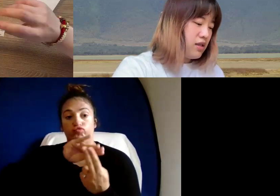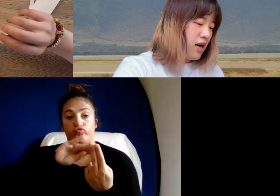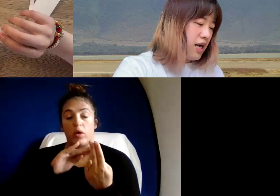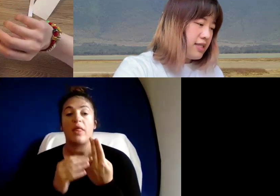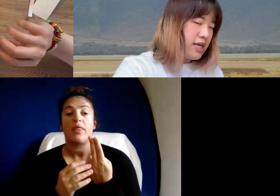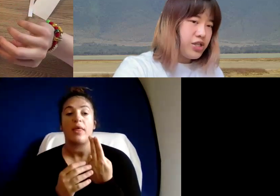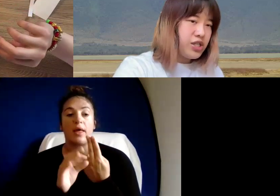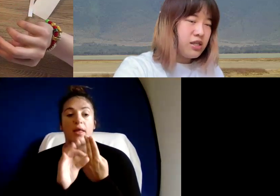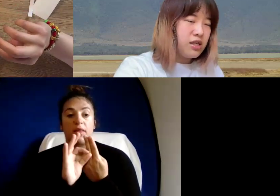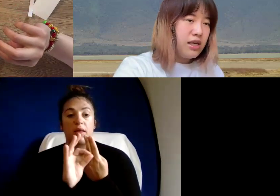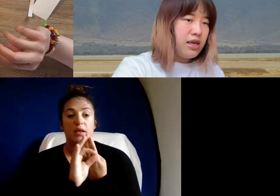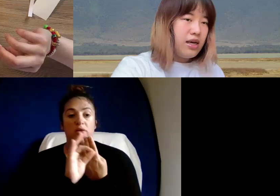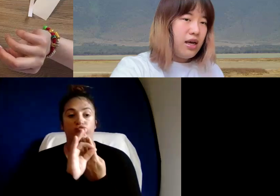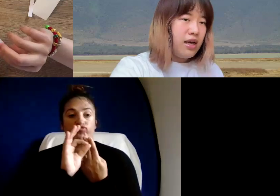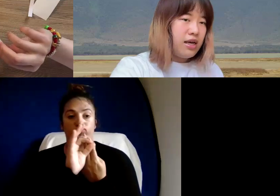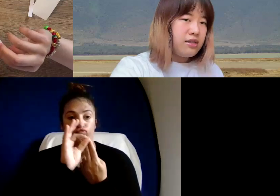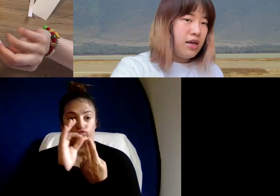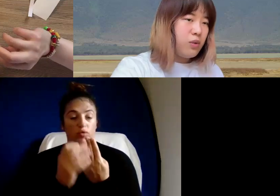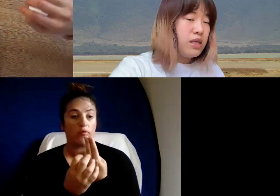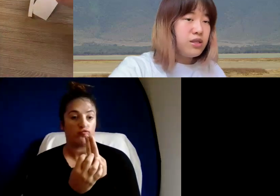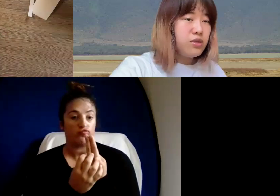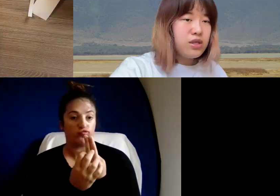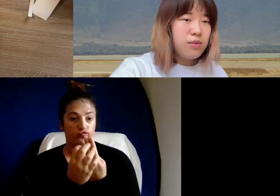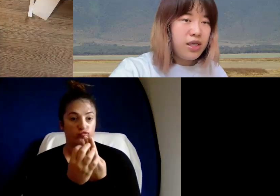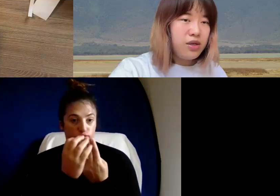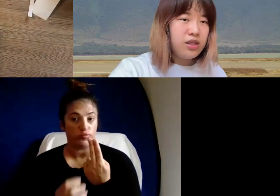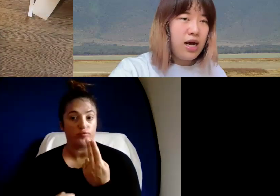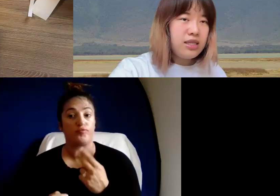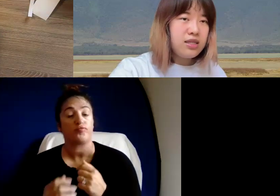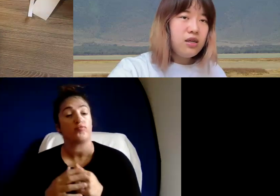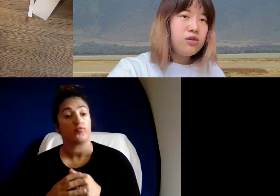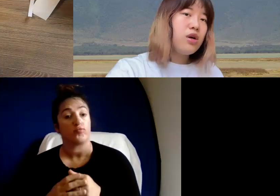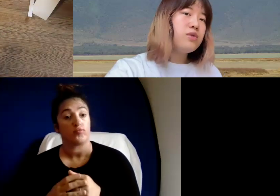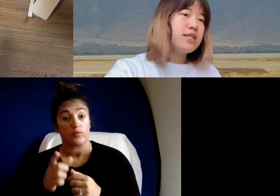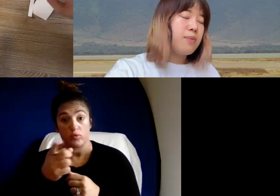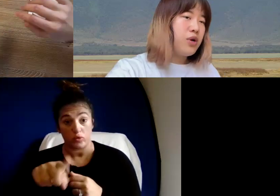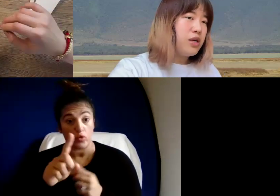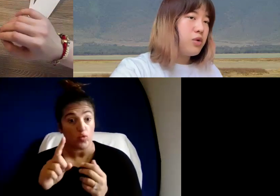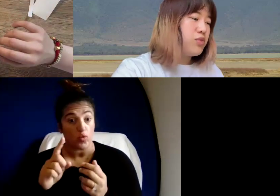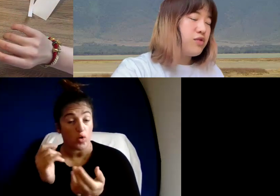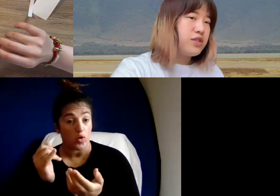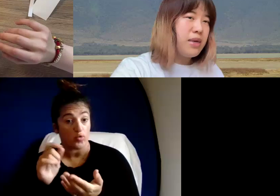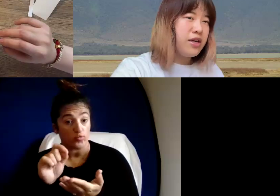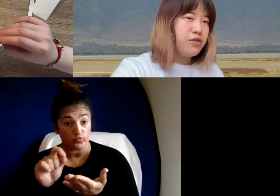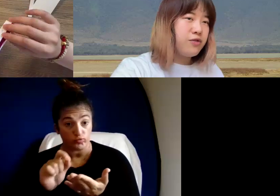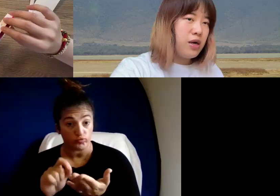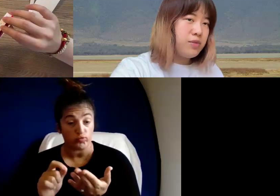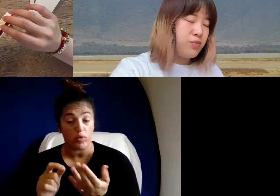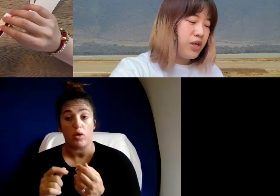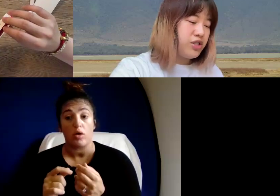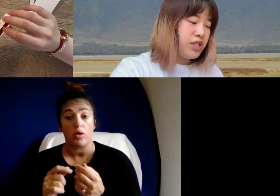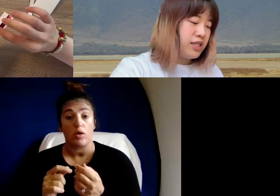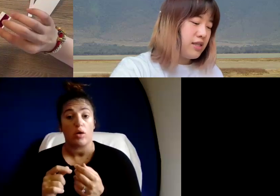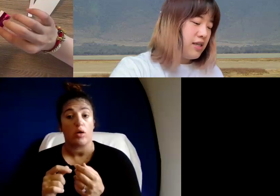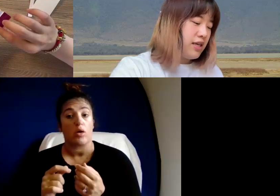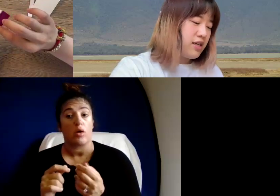underneath the dot section. And once you start making your dots, don't separate or move the metal from